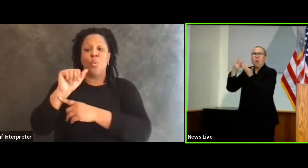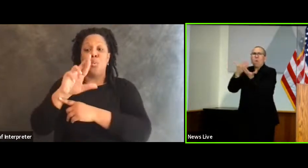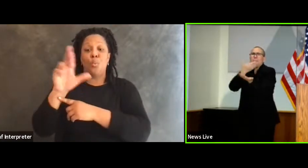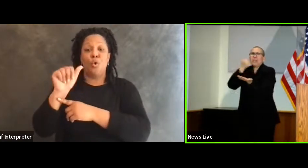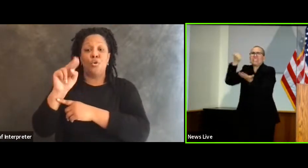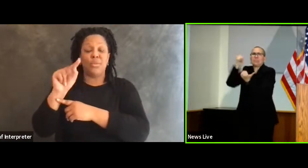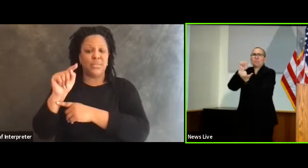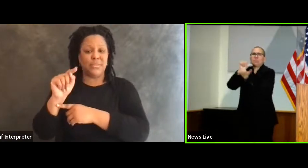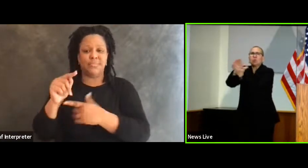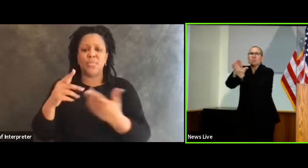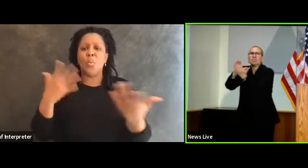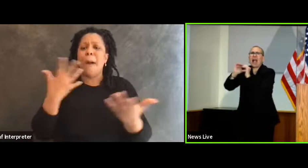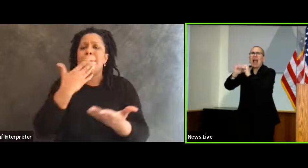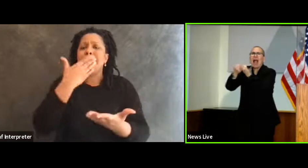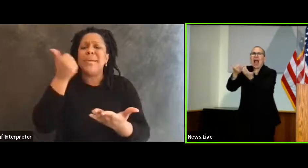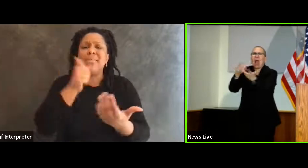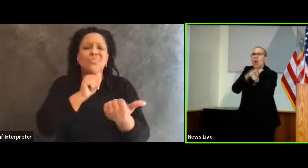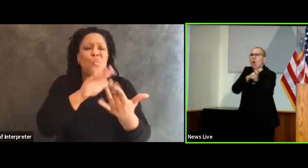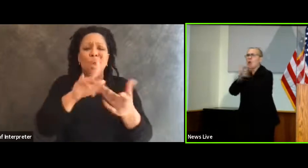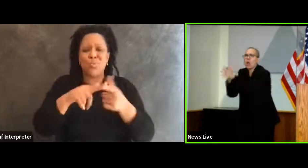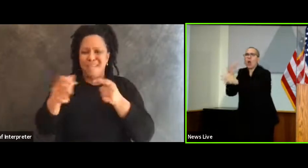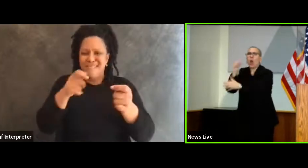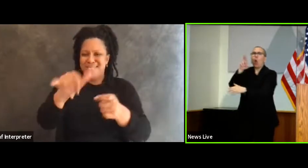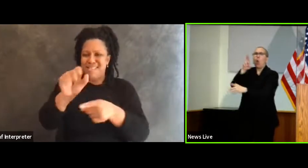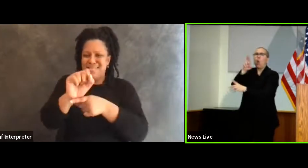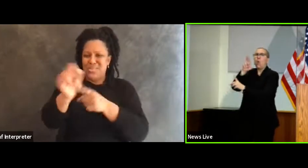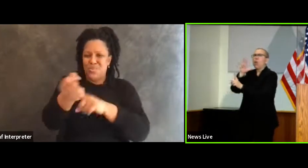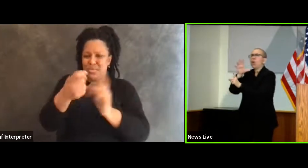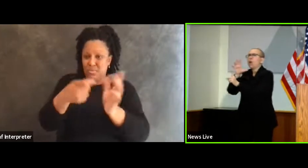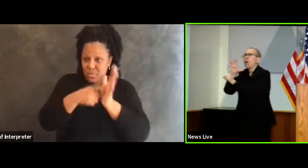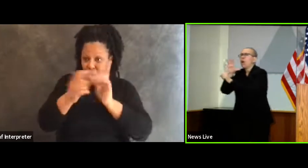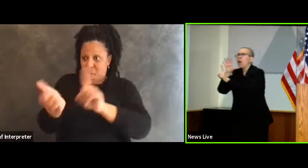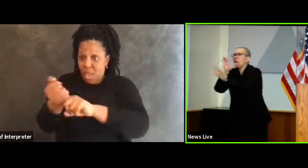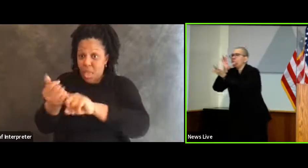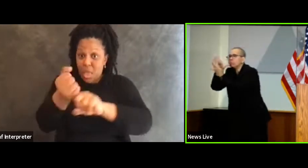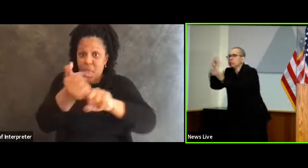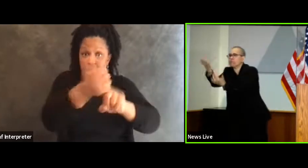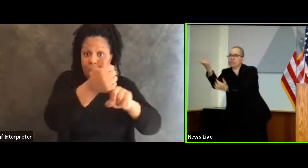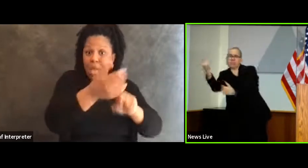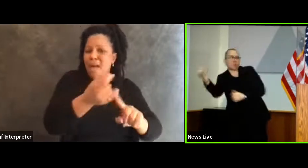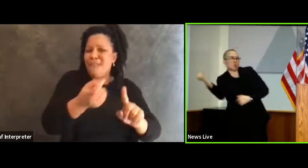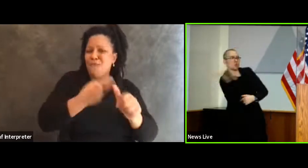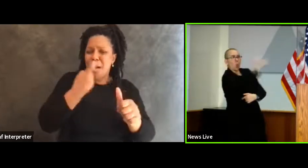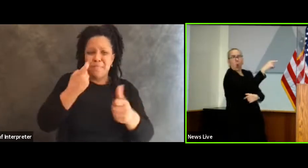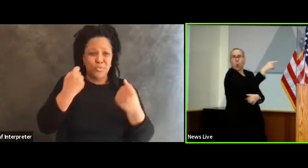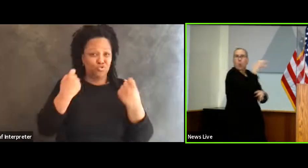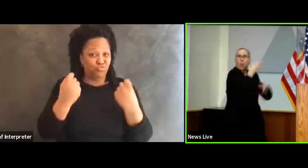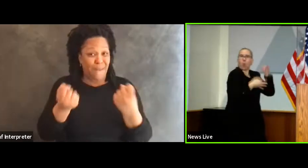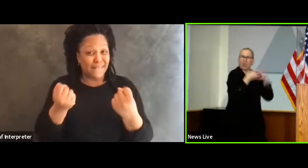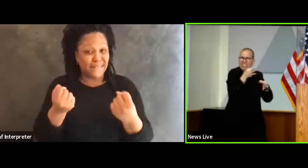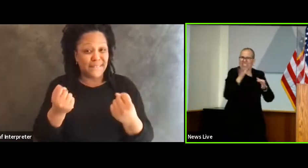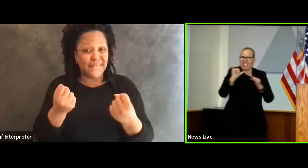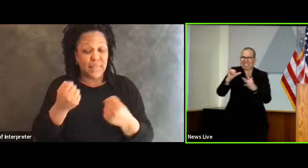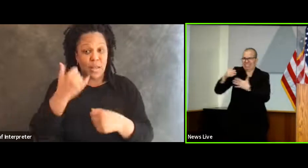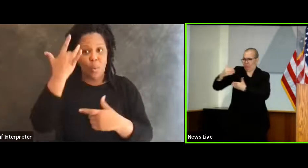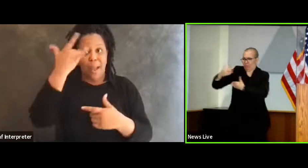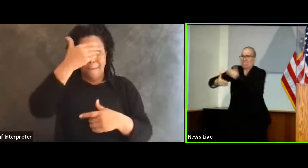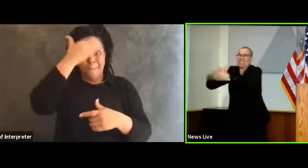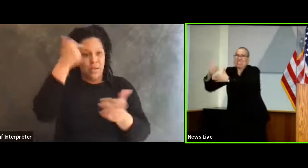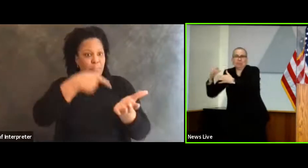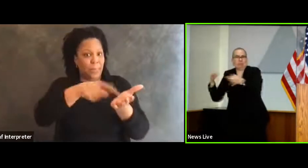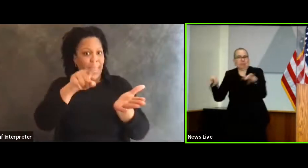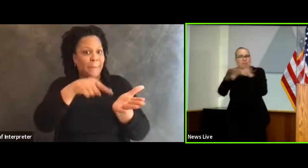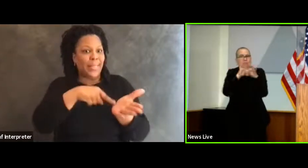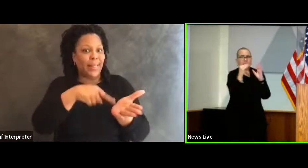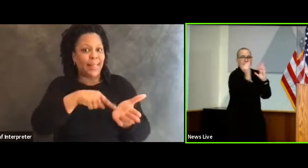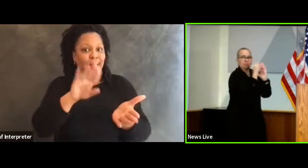it's things for like failing to appear or failing to pay a fine. And so I think it's important that the record reflect that, and that we not spin this into